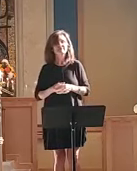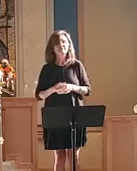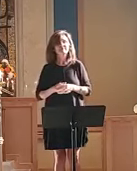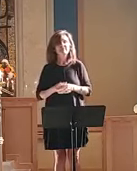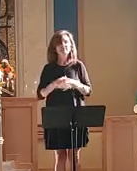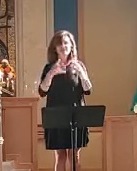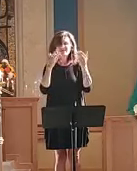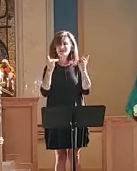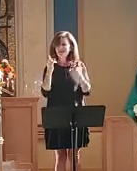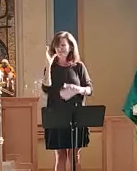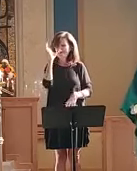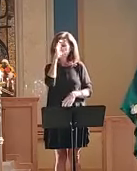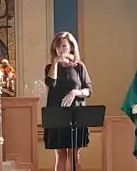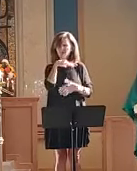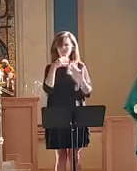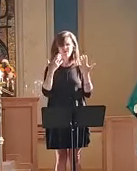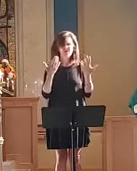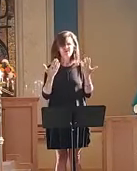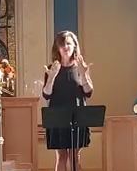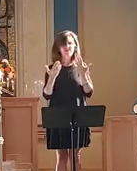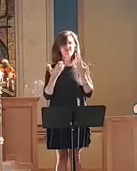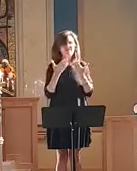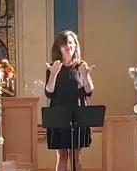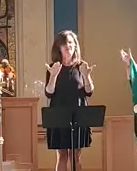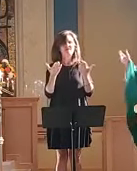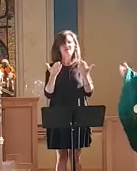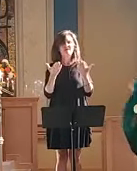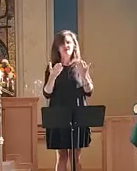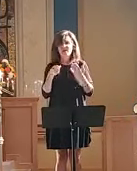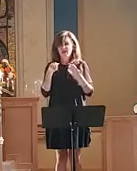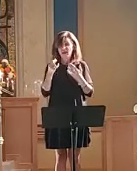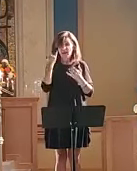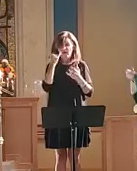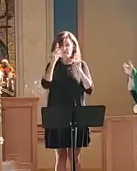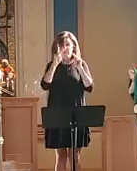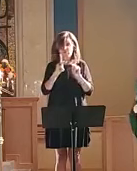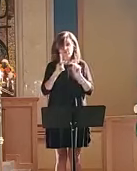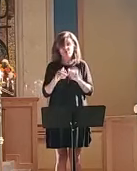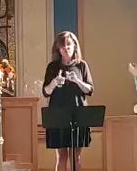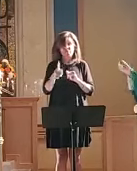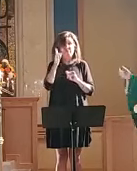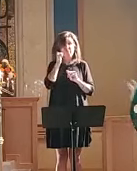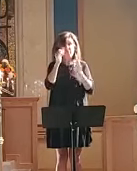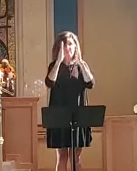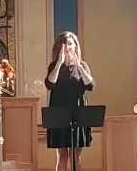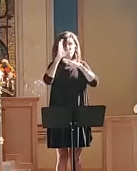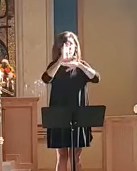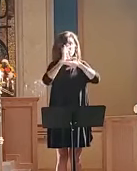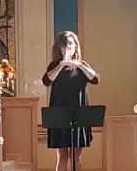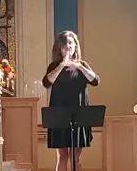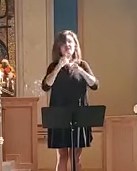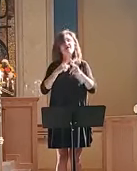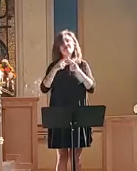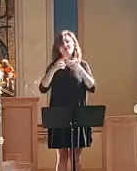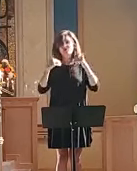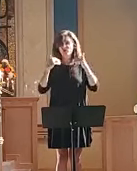Now, this bizarre reality of it, he refuses even to listen to the church, treat him as you would a Gentile or a tax collector. Now, people can read